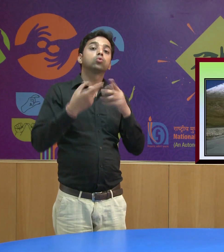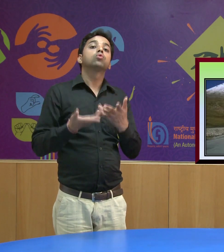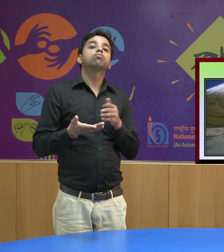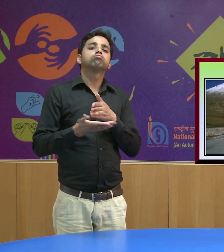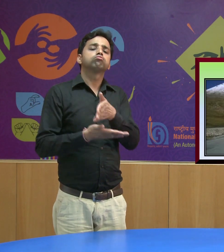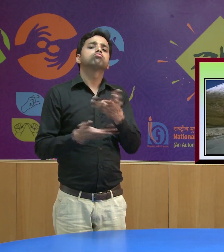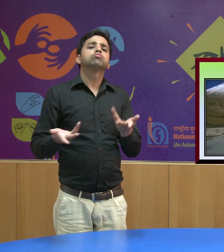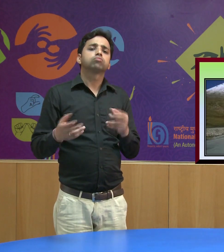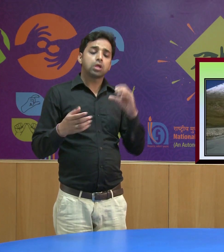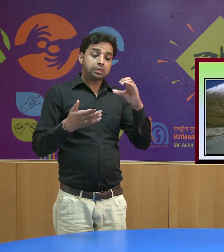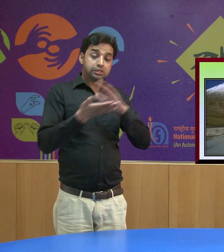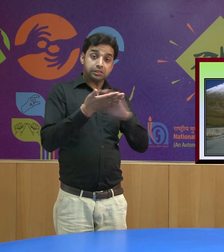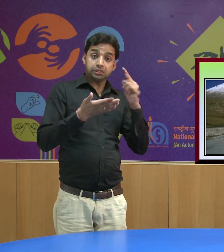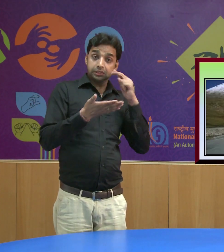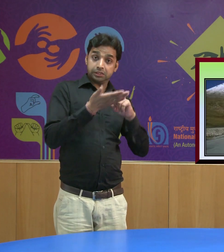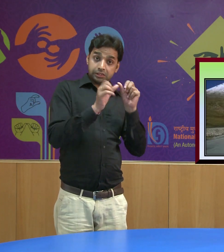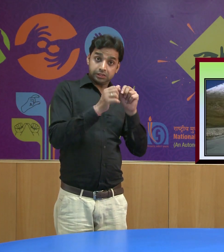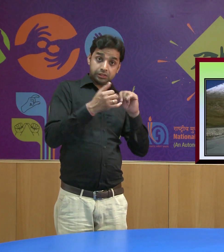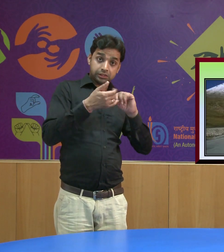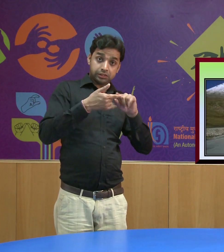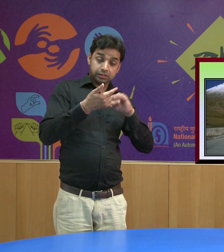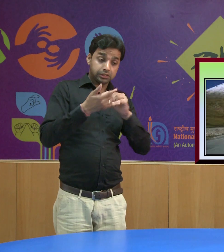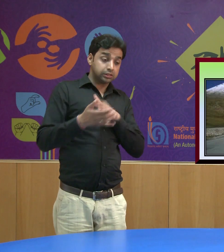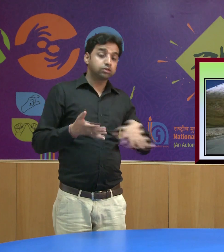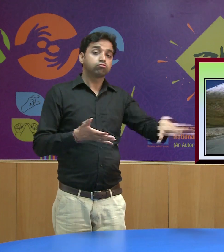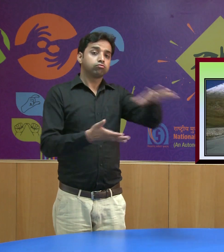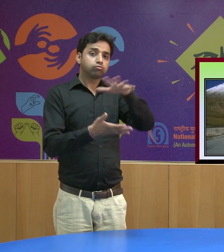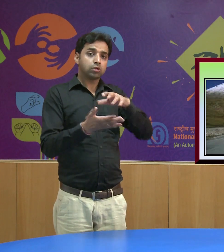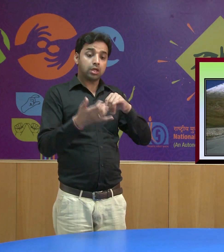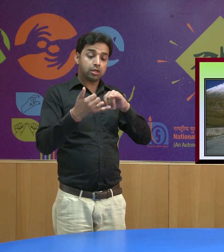the Chinese silk was famous all over the world.